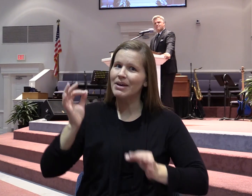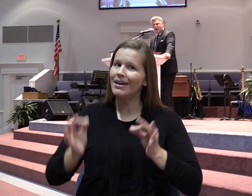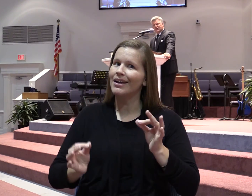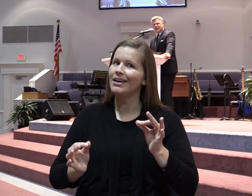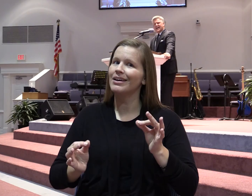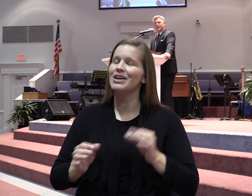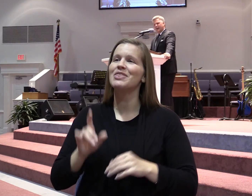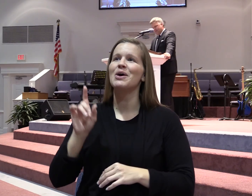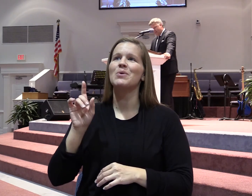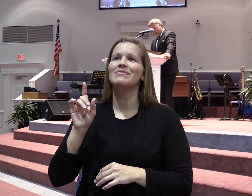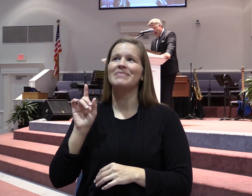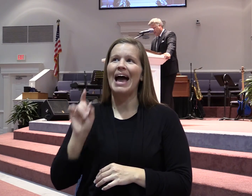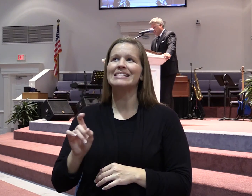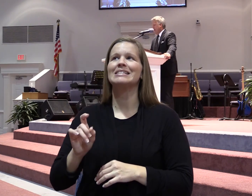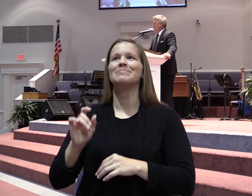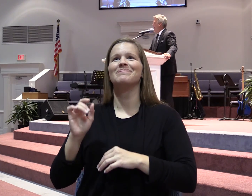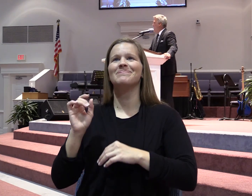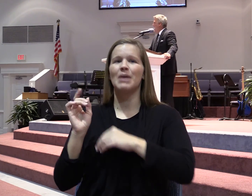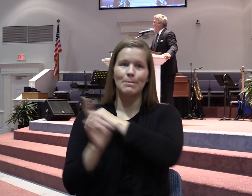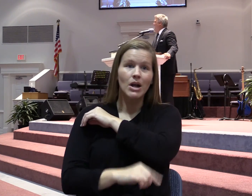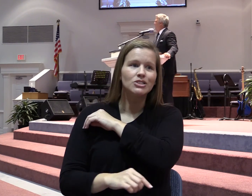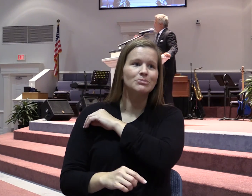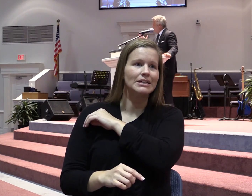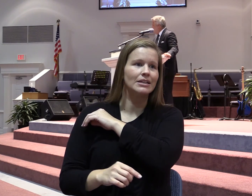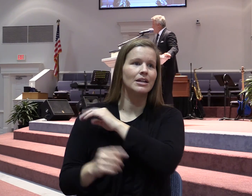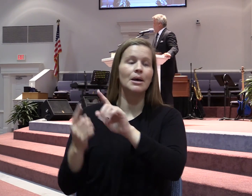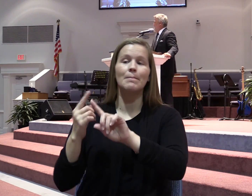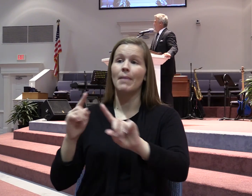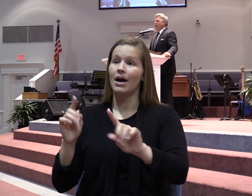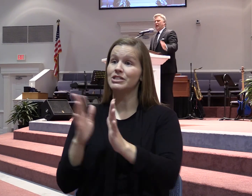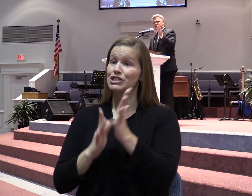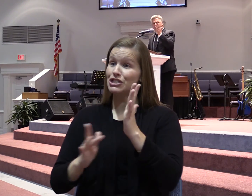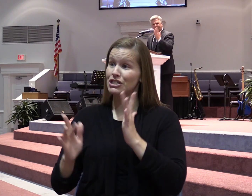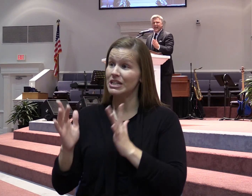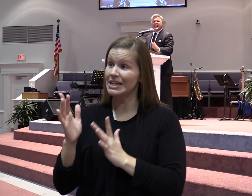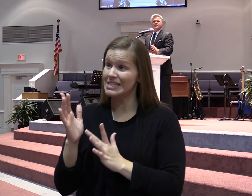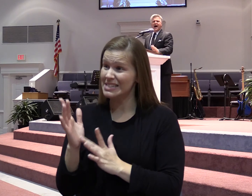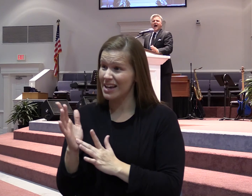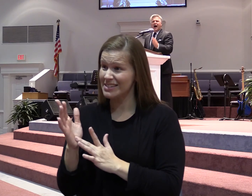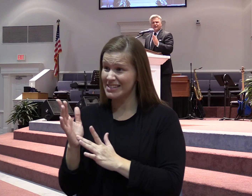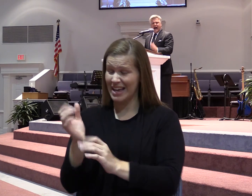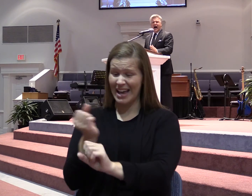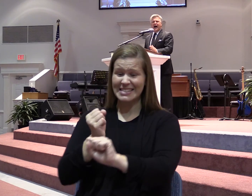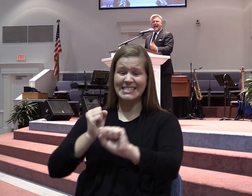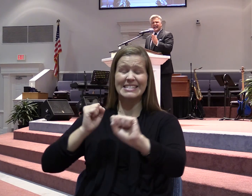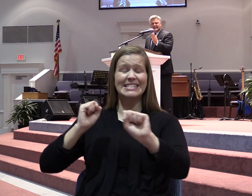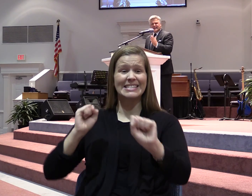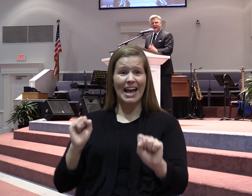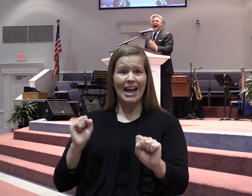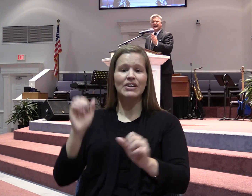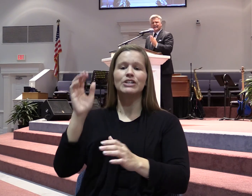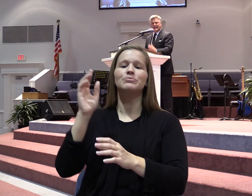Right. Mercy would have been the casualty. And yet redemption was the theme of God and